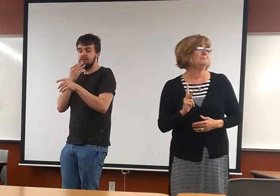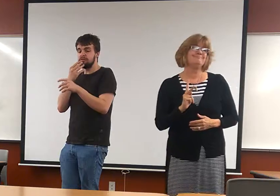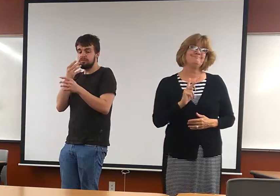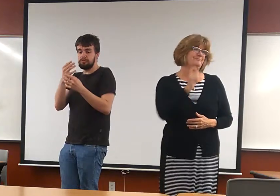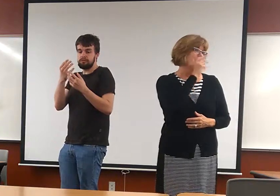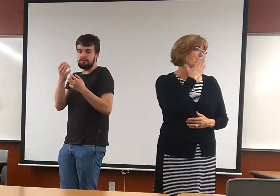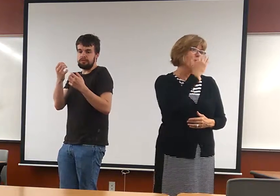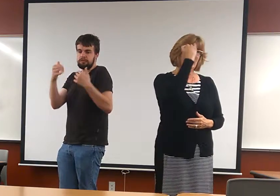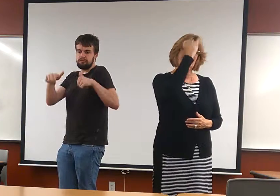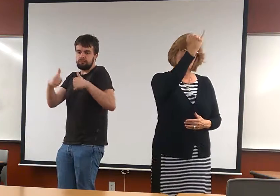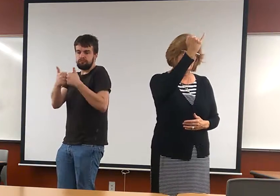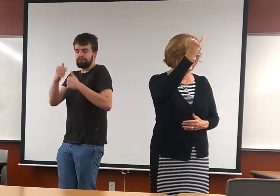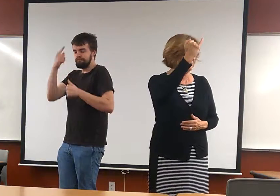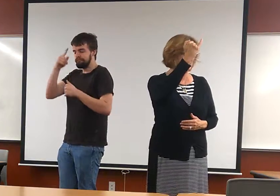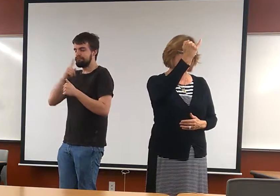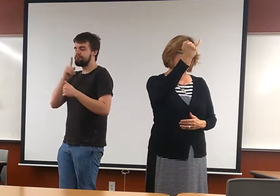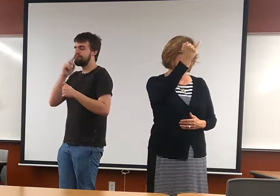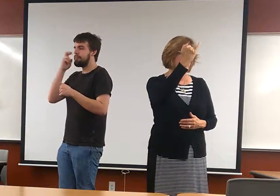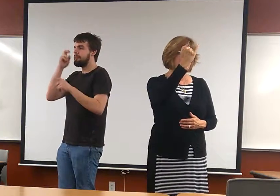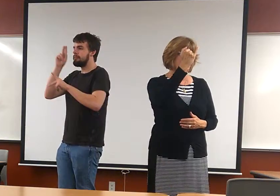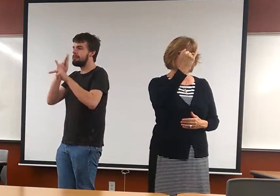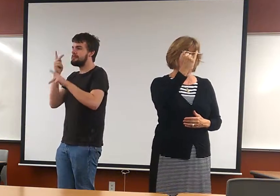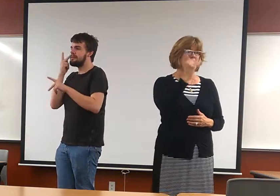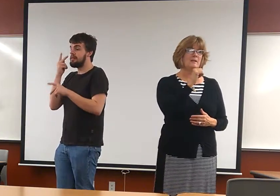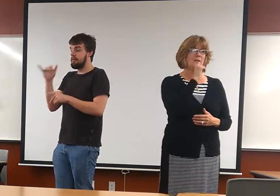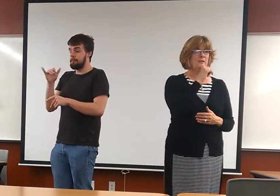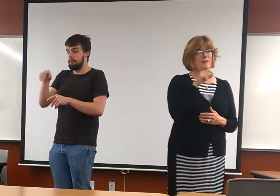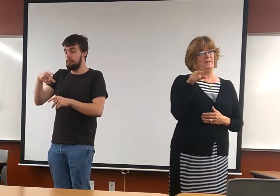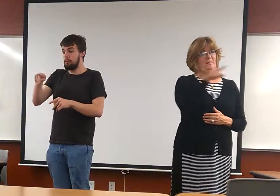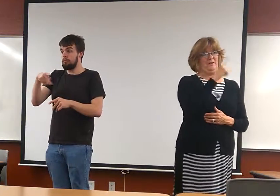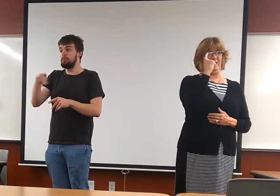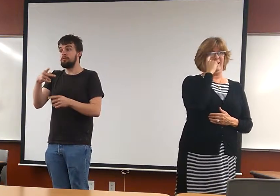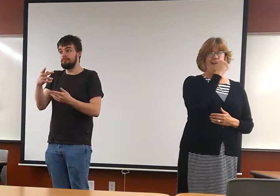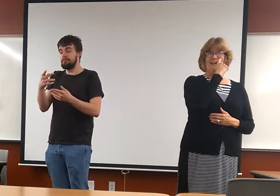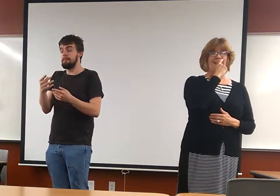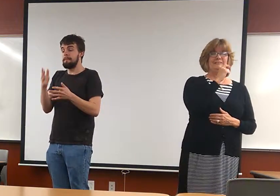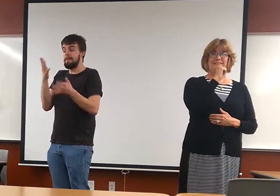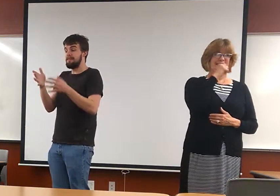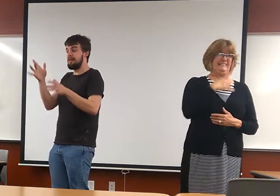vision consumers to have as a background for signing as other lighter colors.